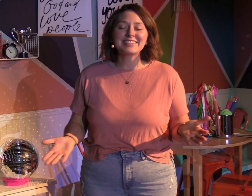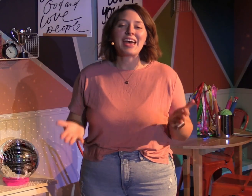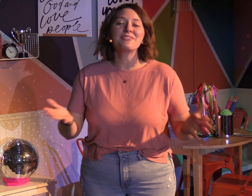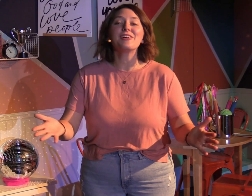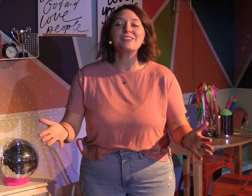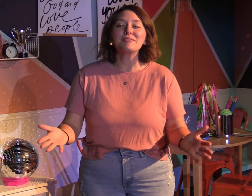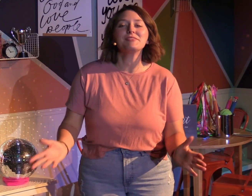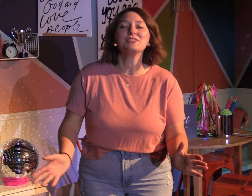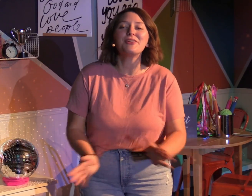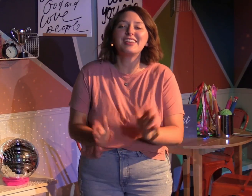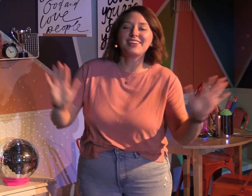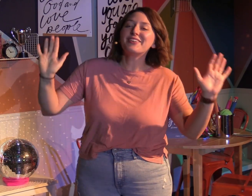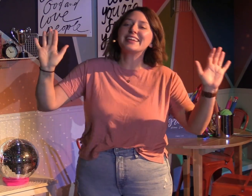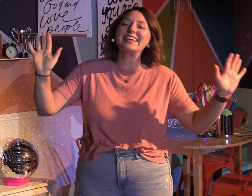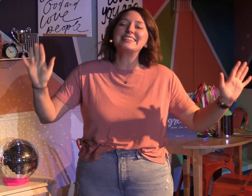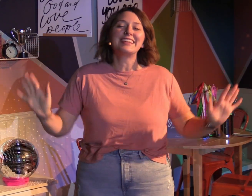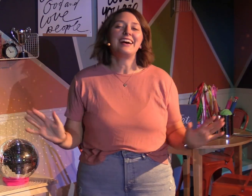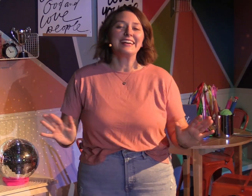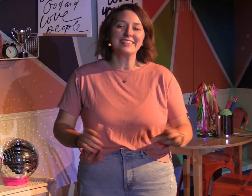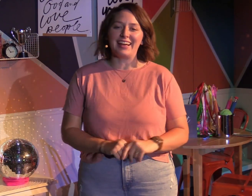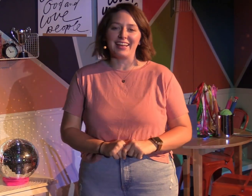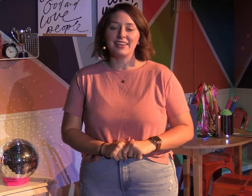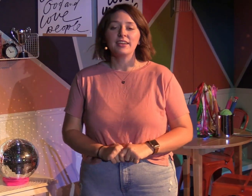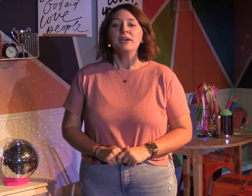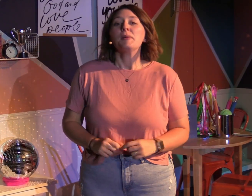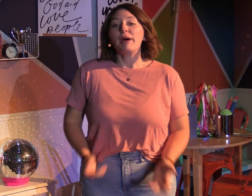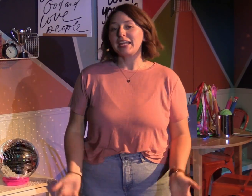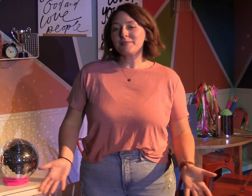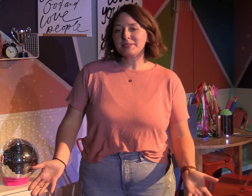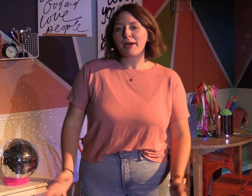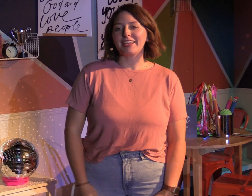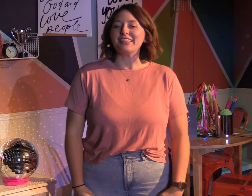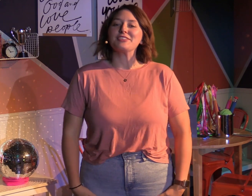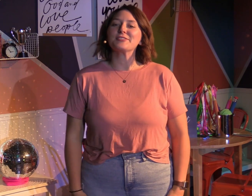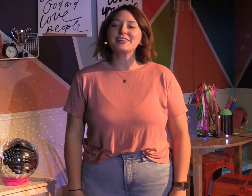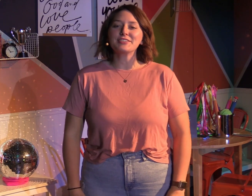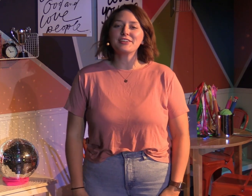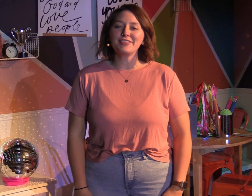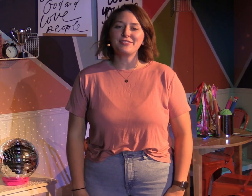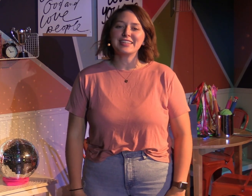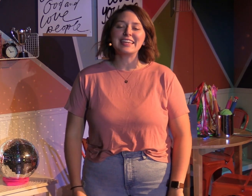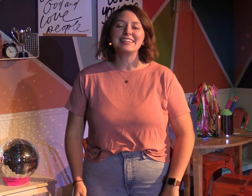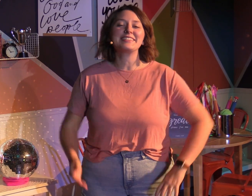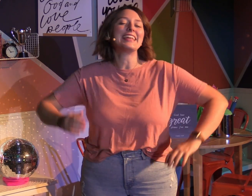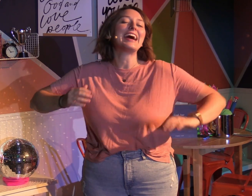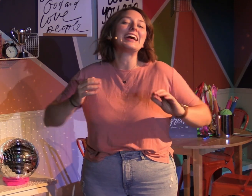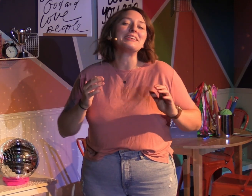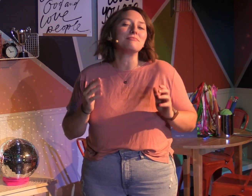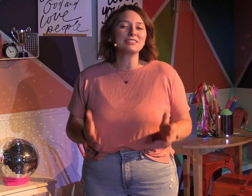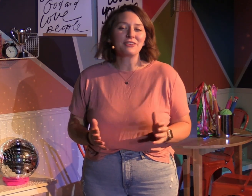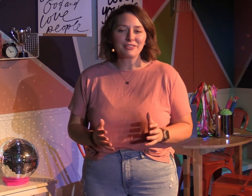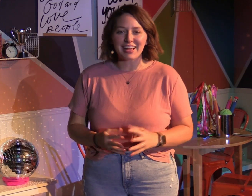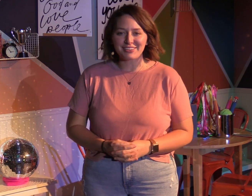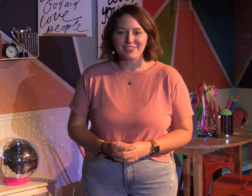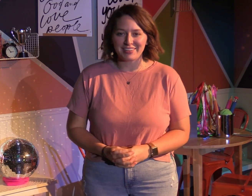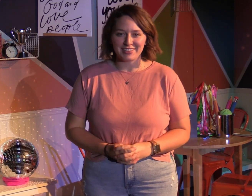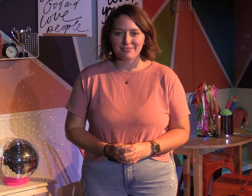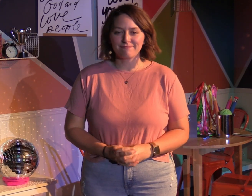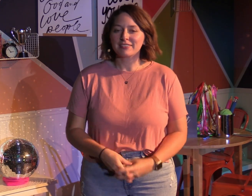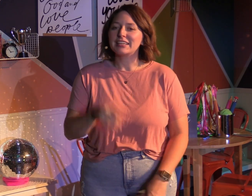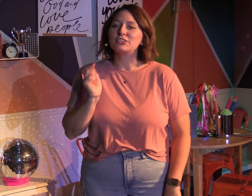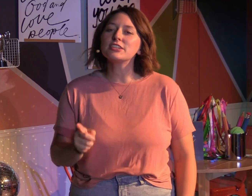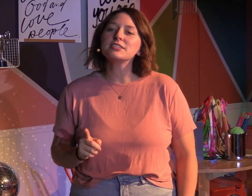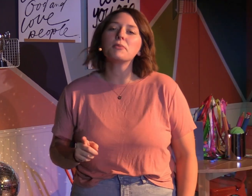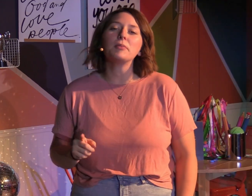Hi, friends, and welcome to Anona Kids Online. My name is Bonnie, the director of Anona Kids, and I am so glad you're